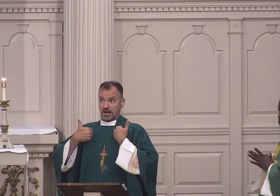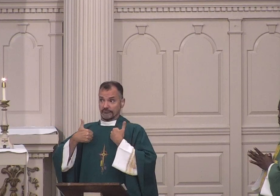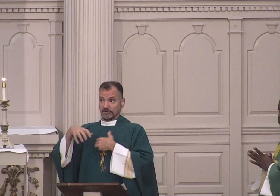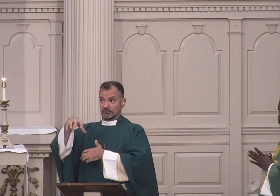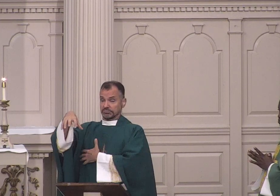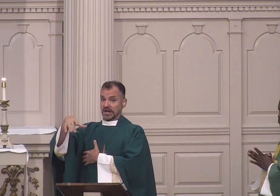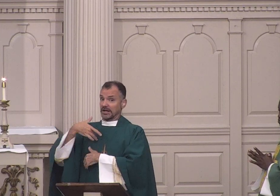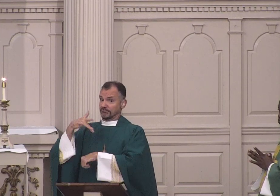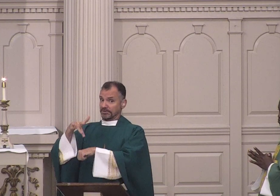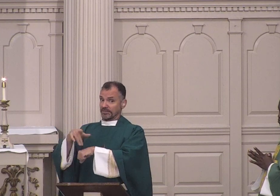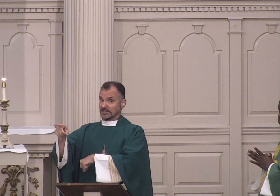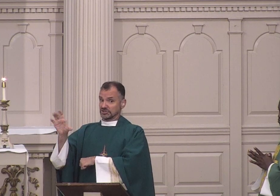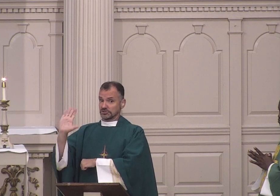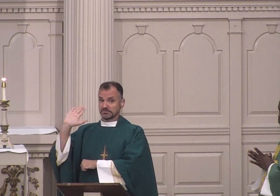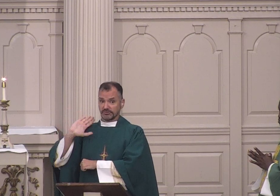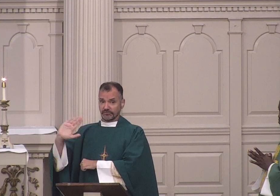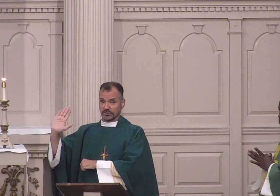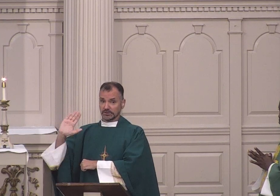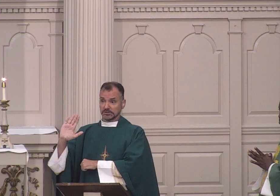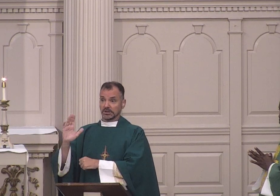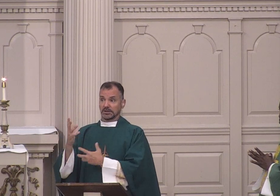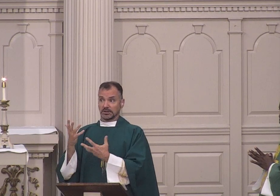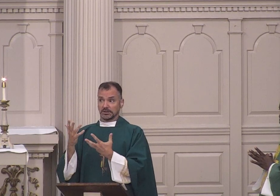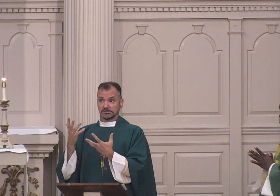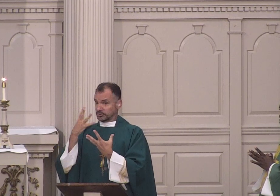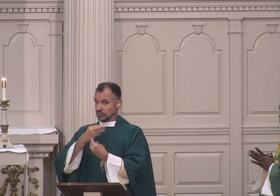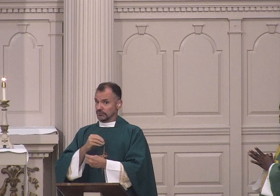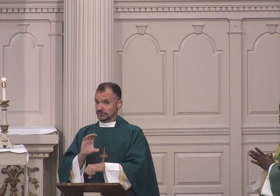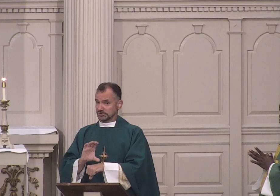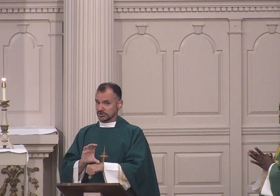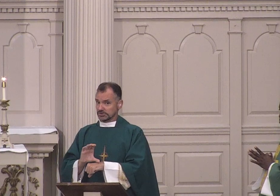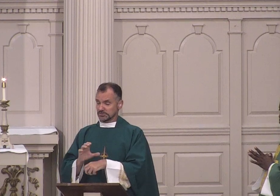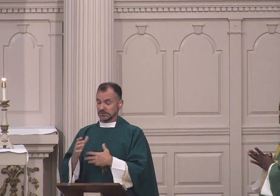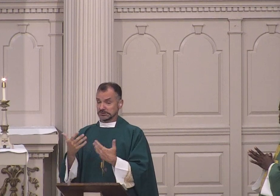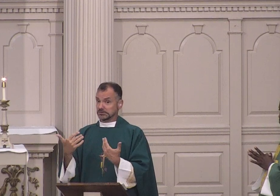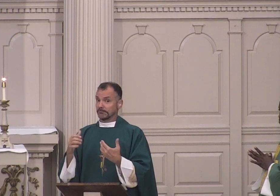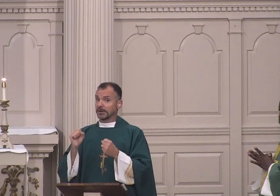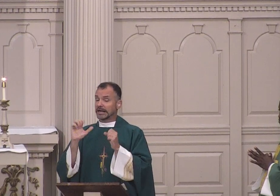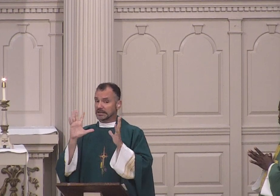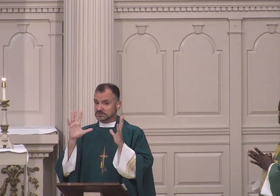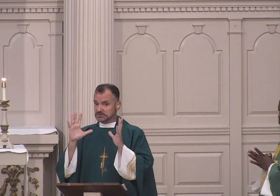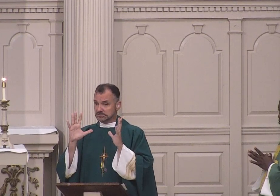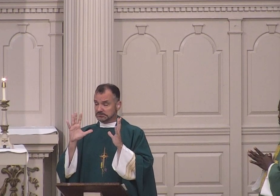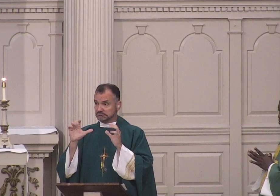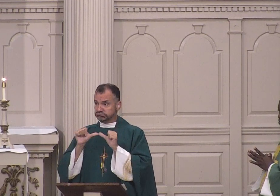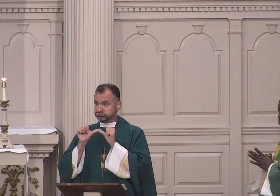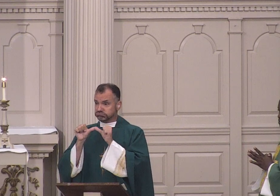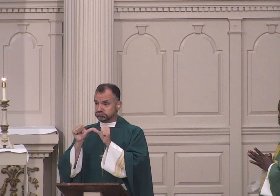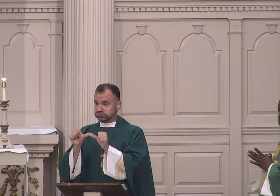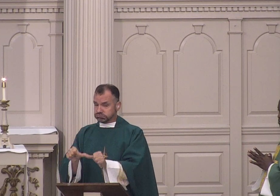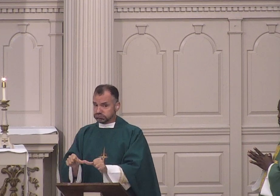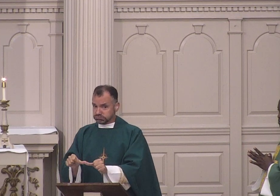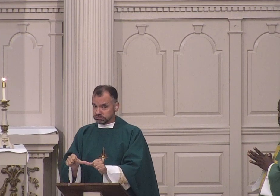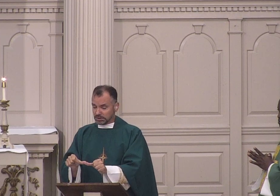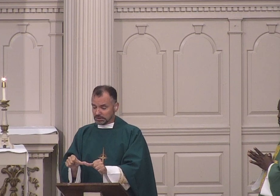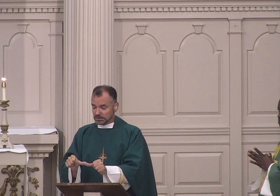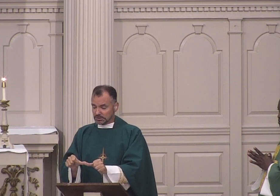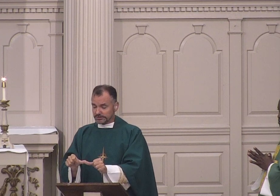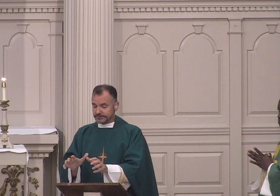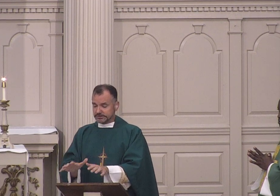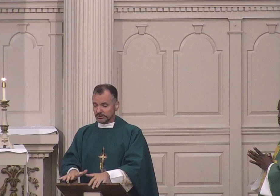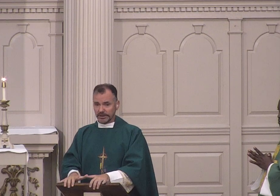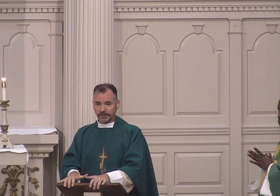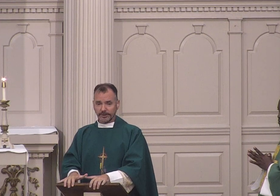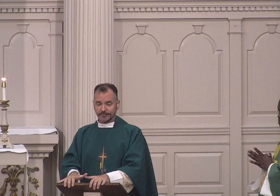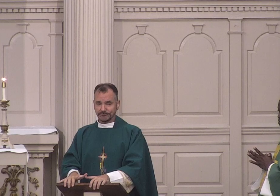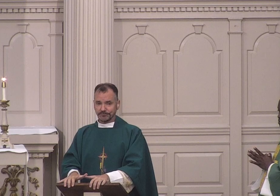in the news as the church that's not burned to the ground, I remember visiting that when I went to Maui before. It's a beautiful place.